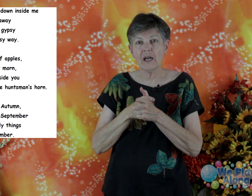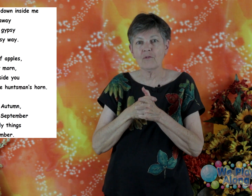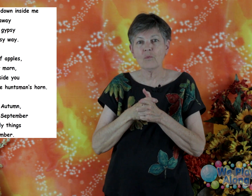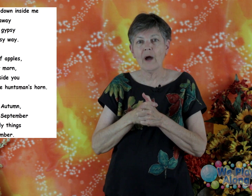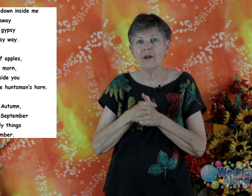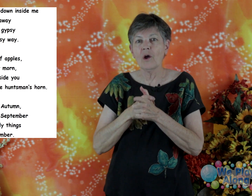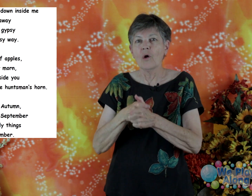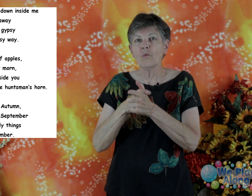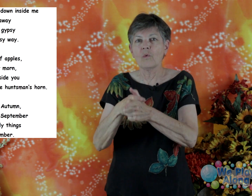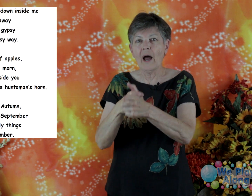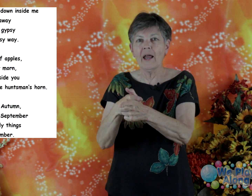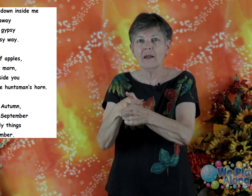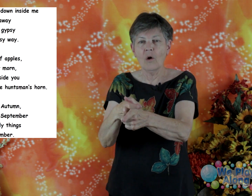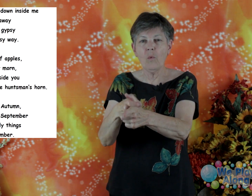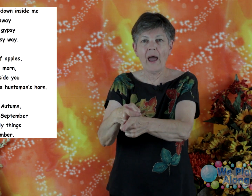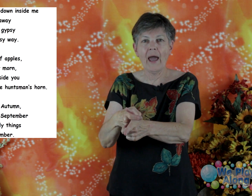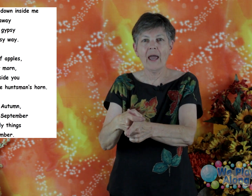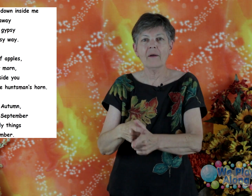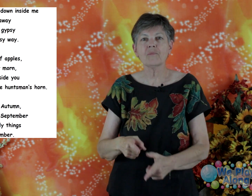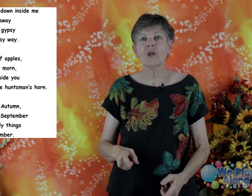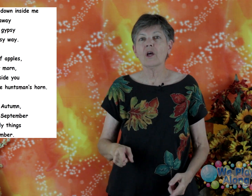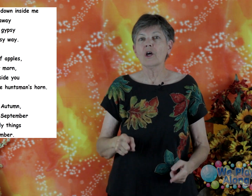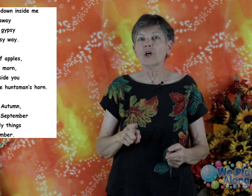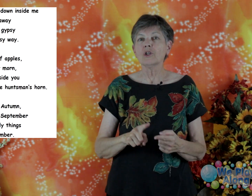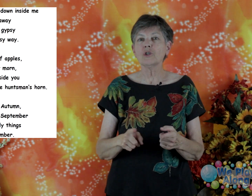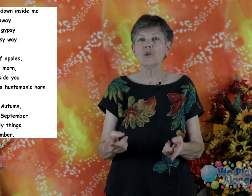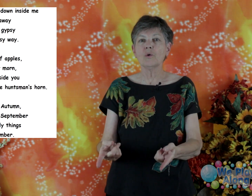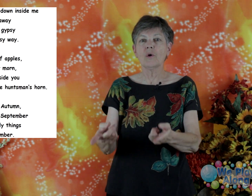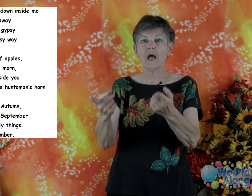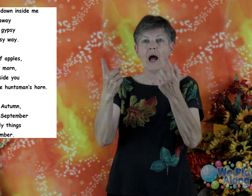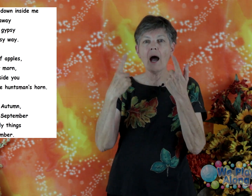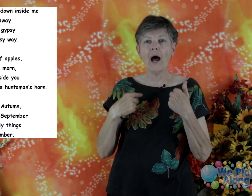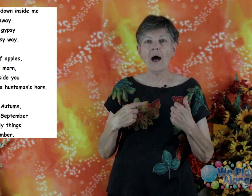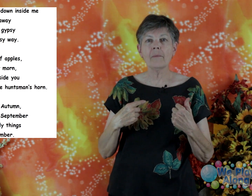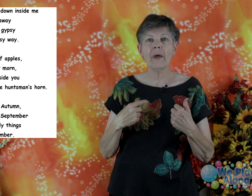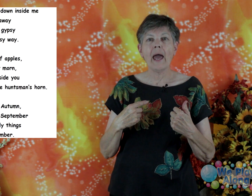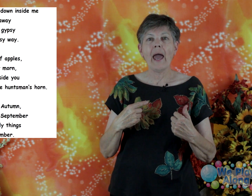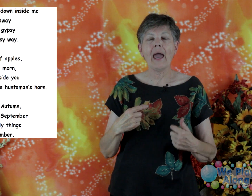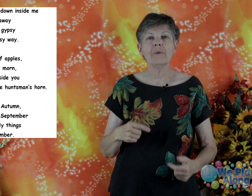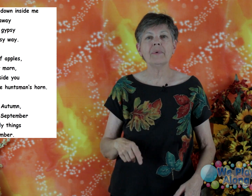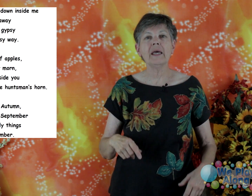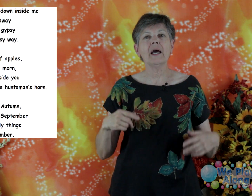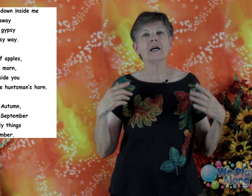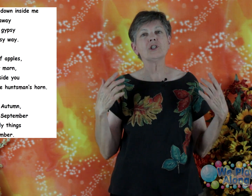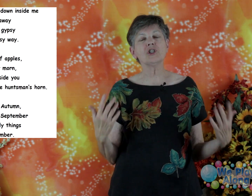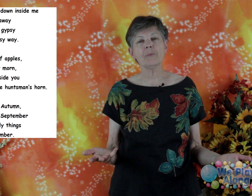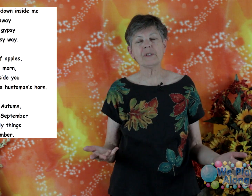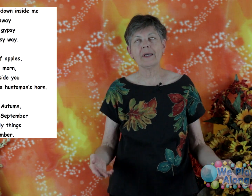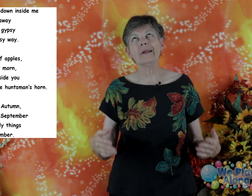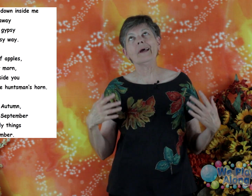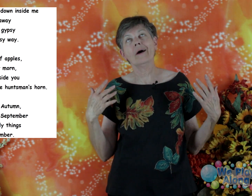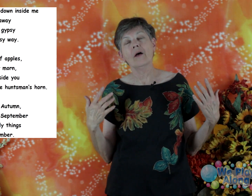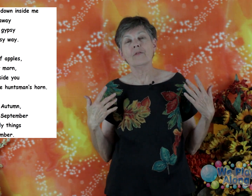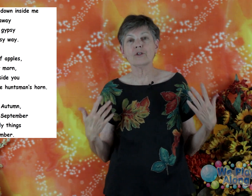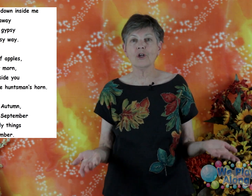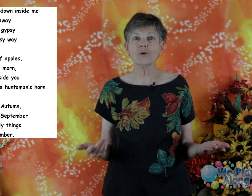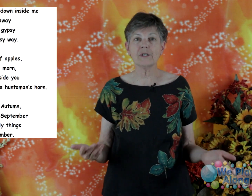for run. Run away, to come and be a gypsy. Now, there's no sign